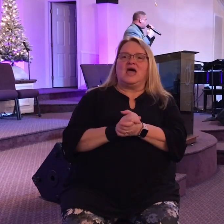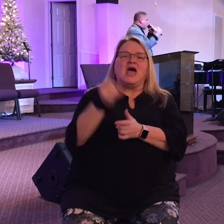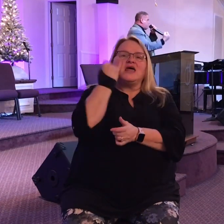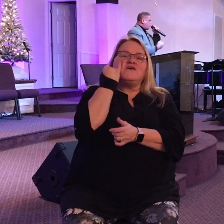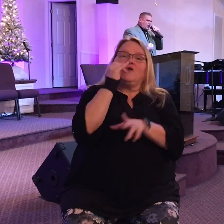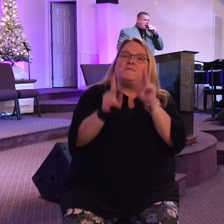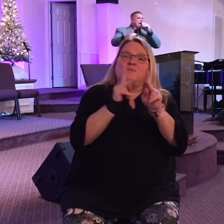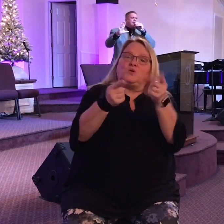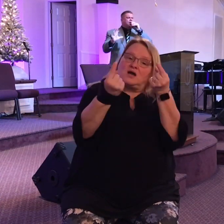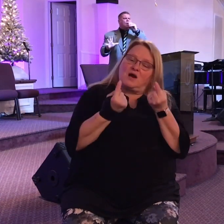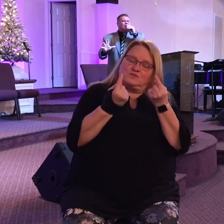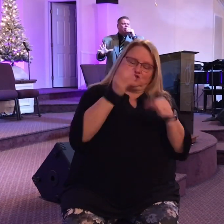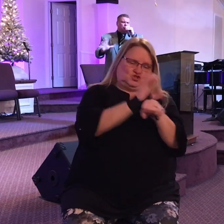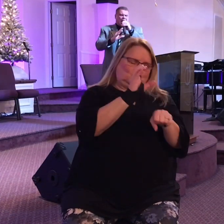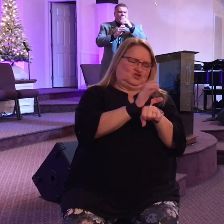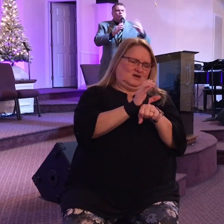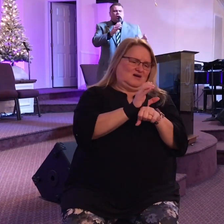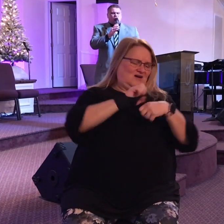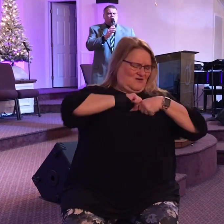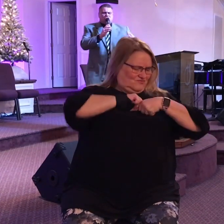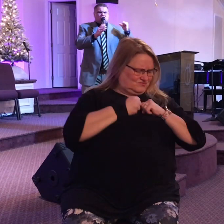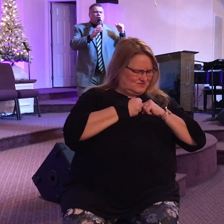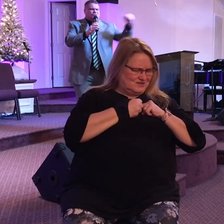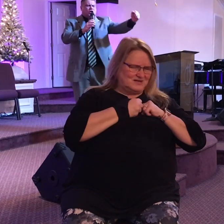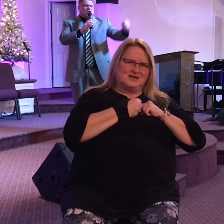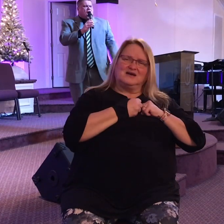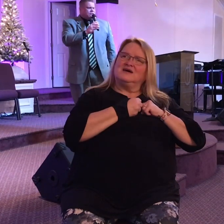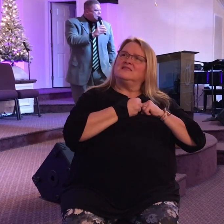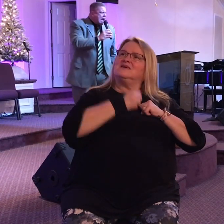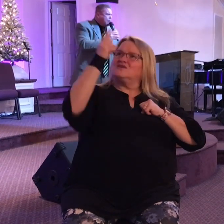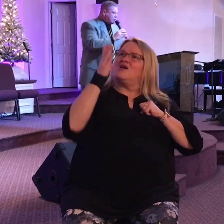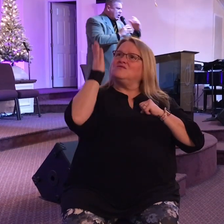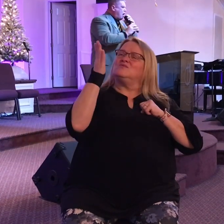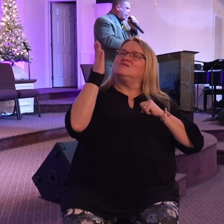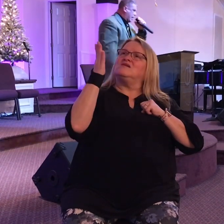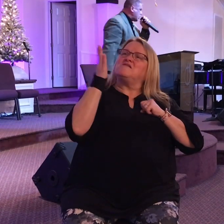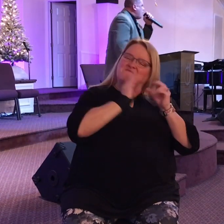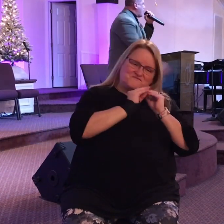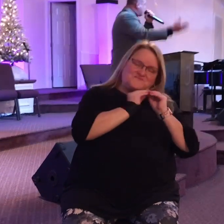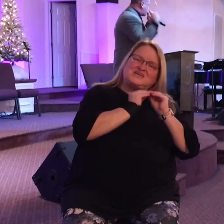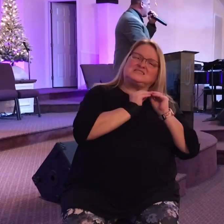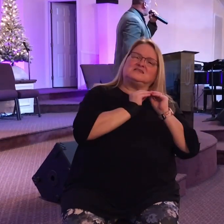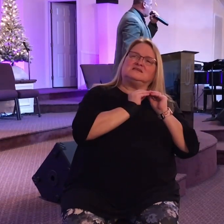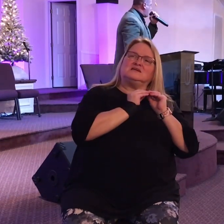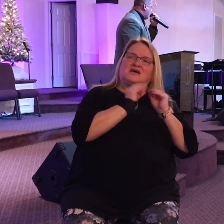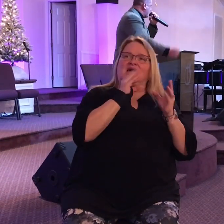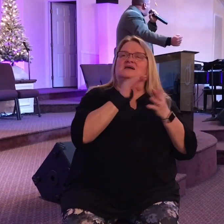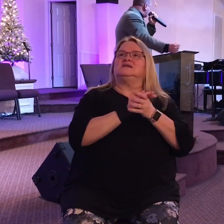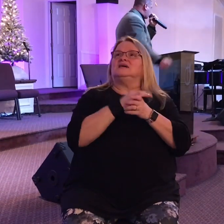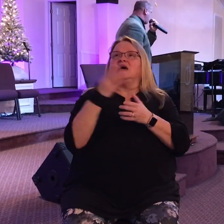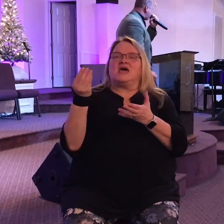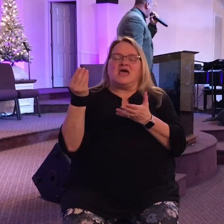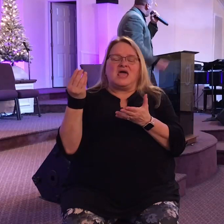mends up their broken heart. I want to know what it looks like when a church is so full of the power of the Holy Ghost that when sinners walk